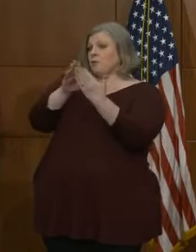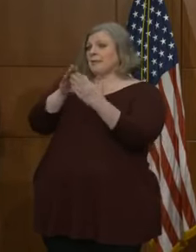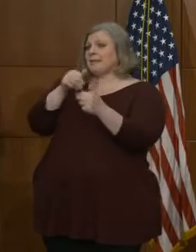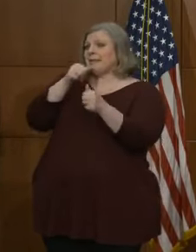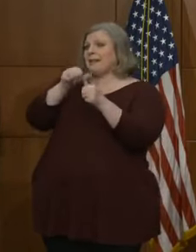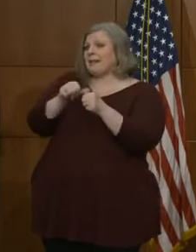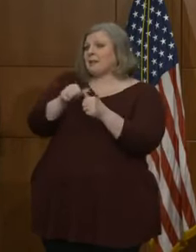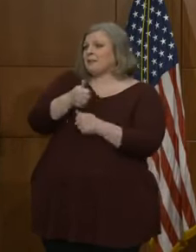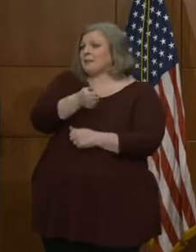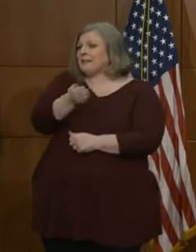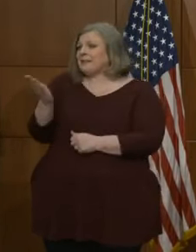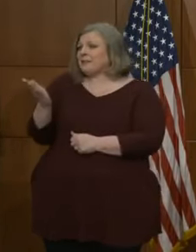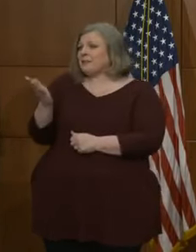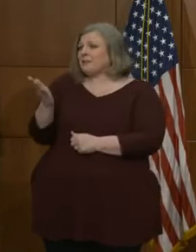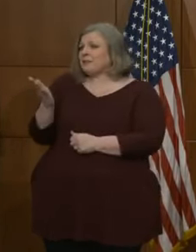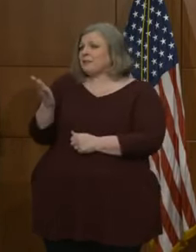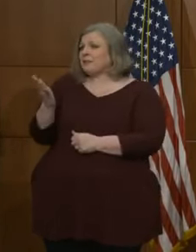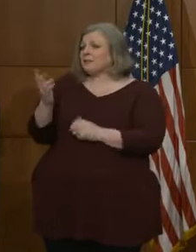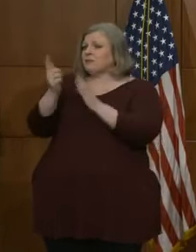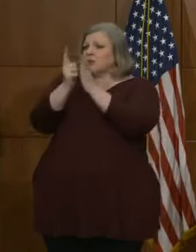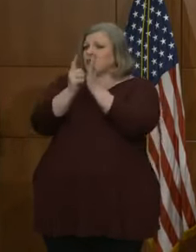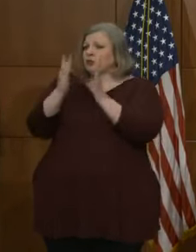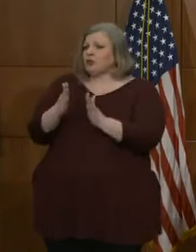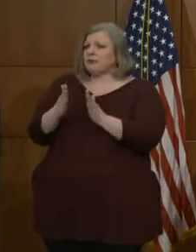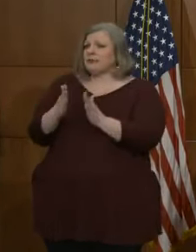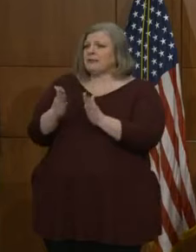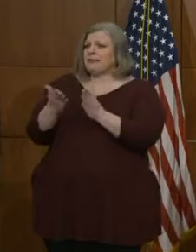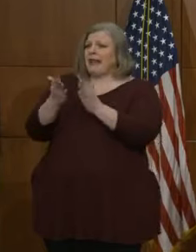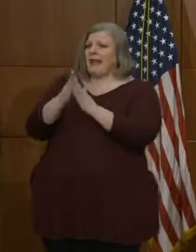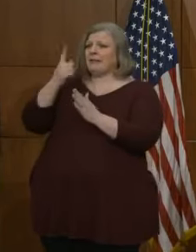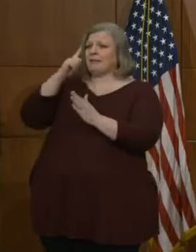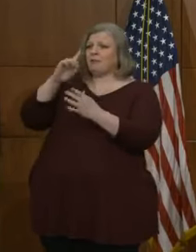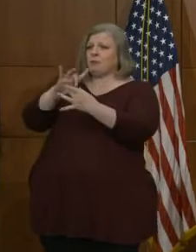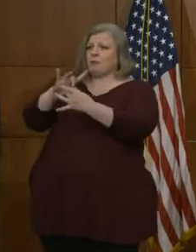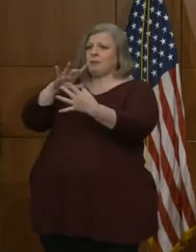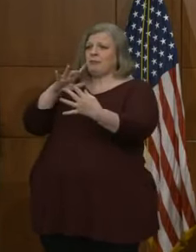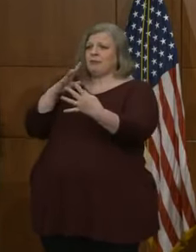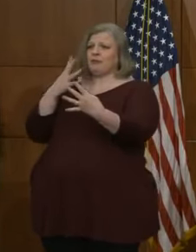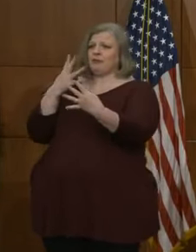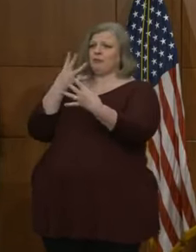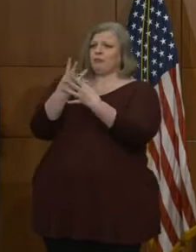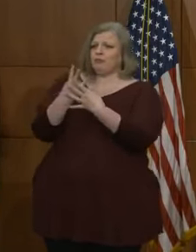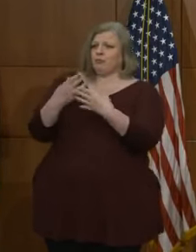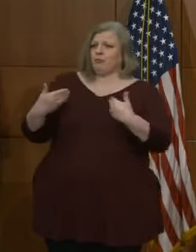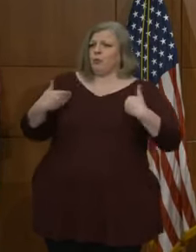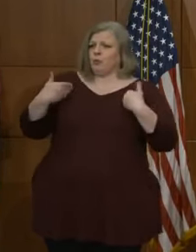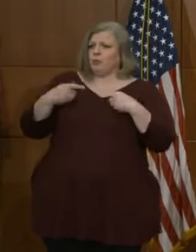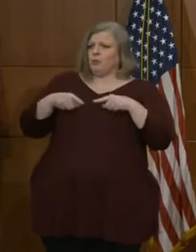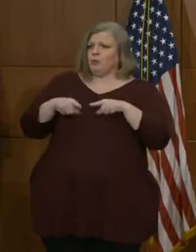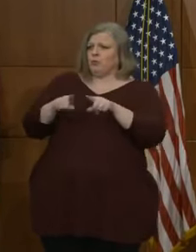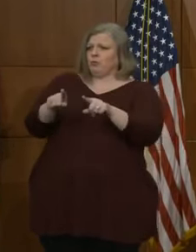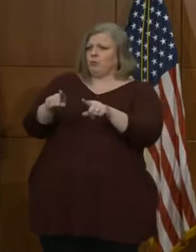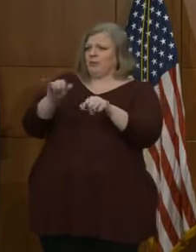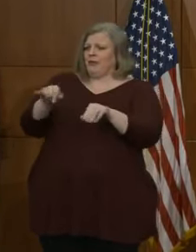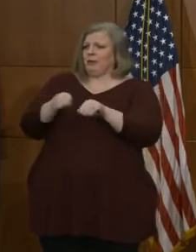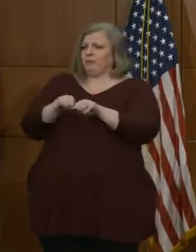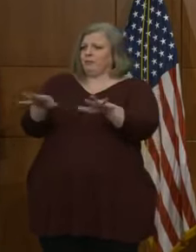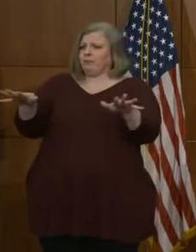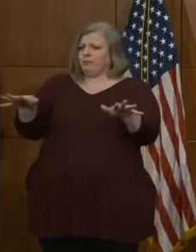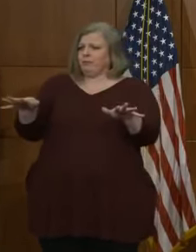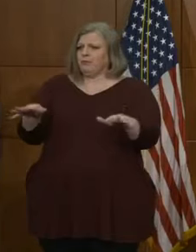release of incarcerated youth among the pandemic. The first question was about extension of filing deadlines for